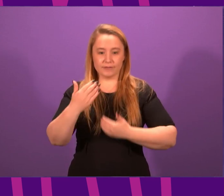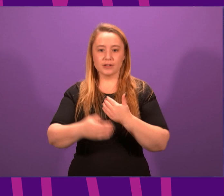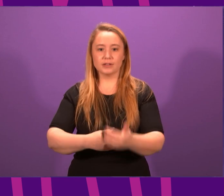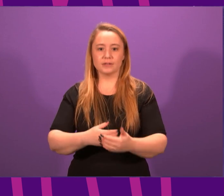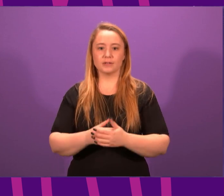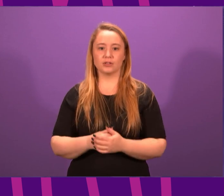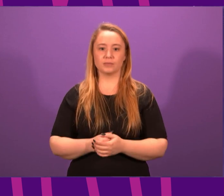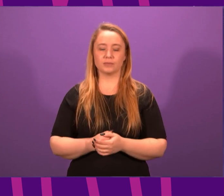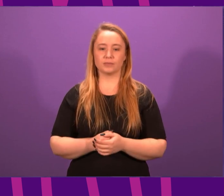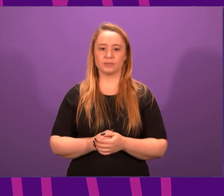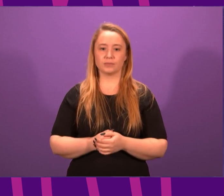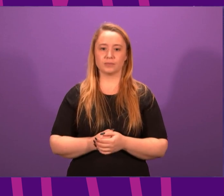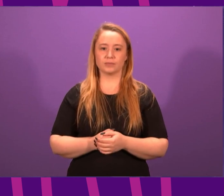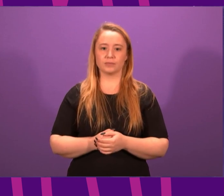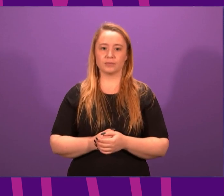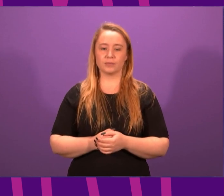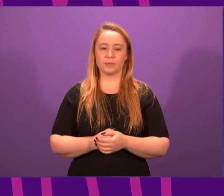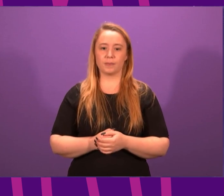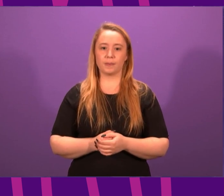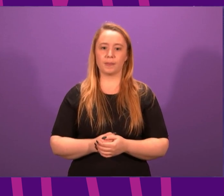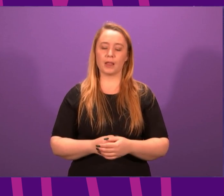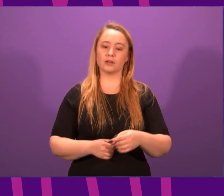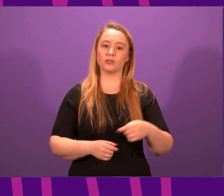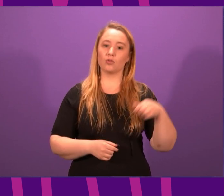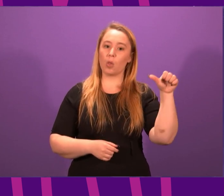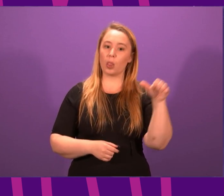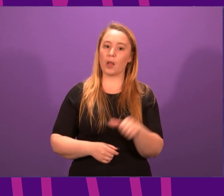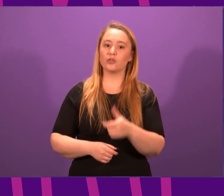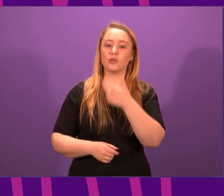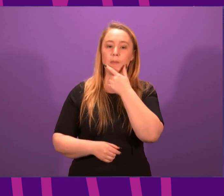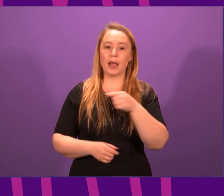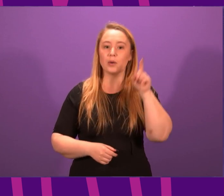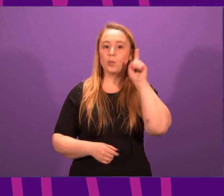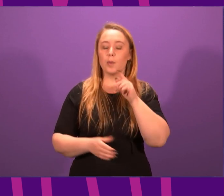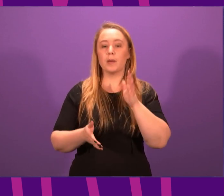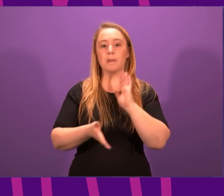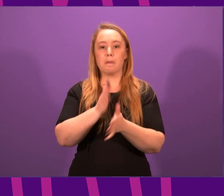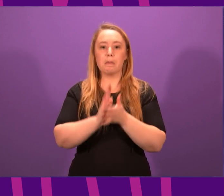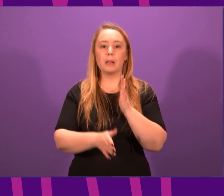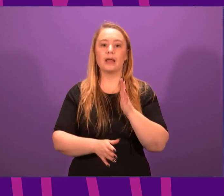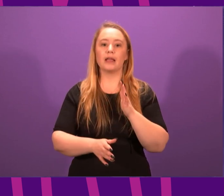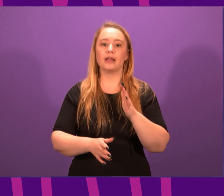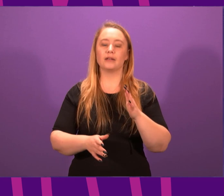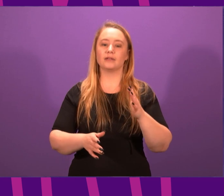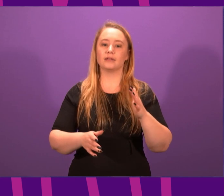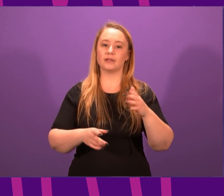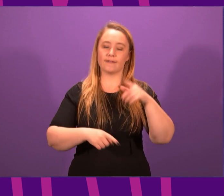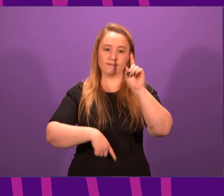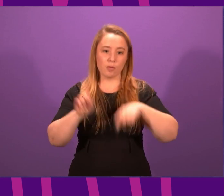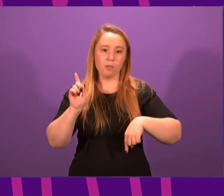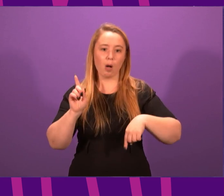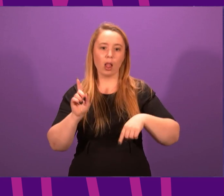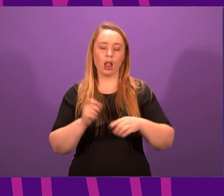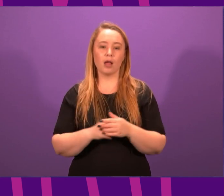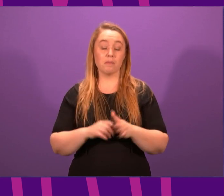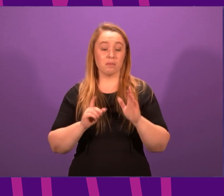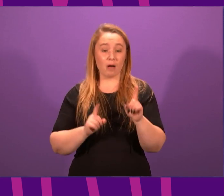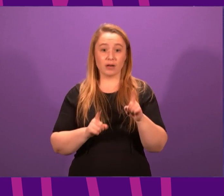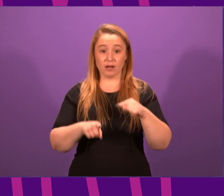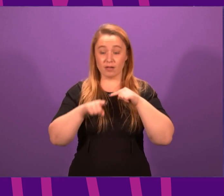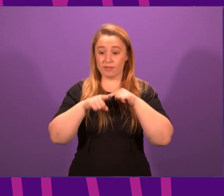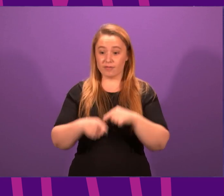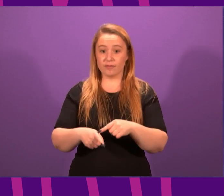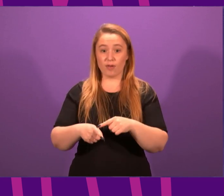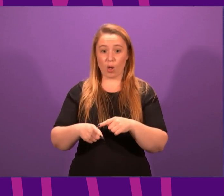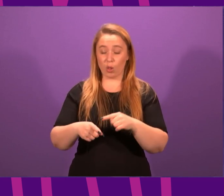just survive. Thousands of men and women play organised amateur football, the only adult grade of Scottish football that's been stopped, even though they follow all the same